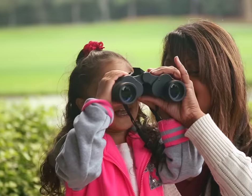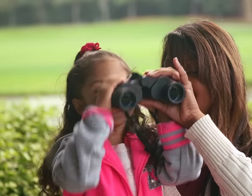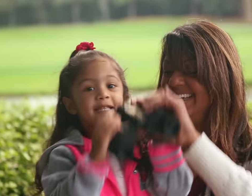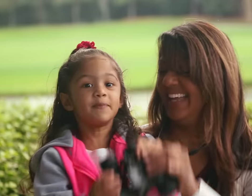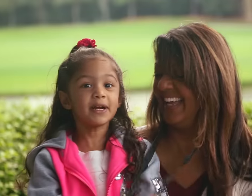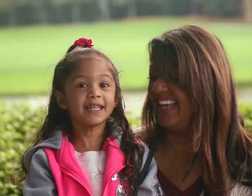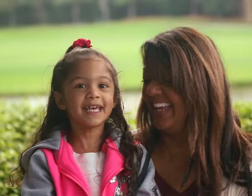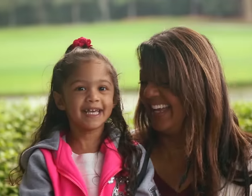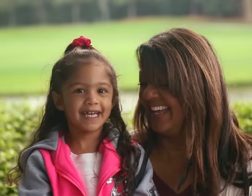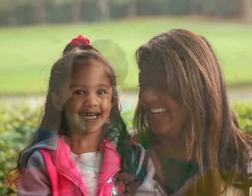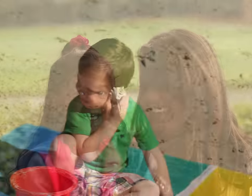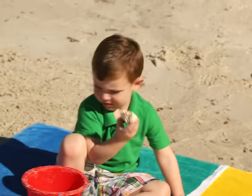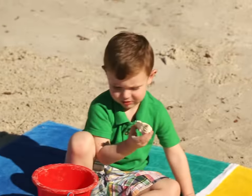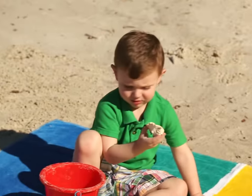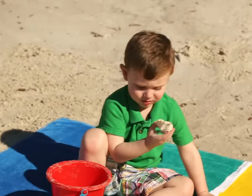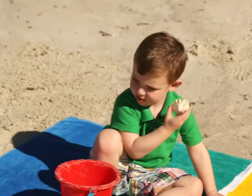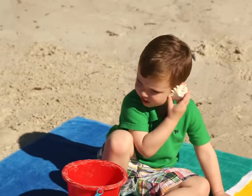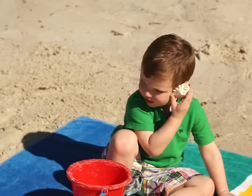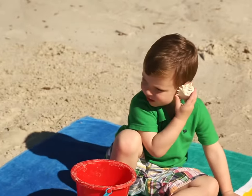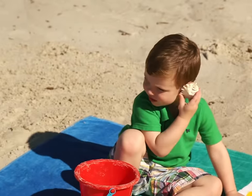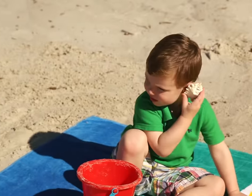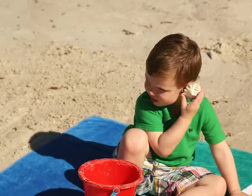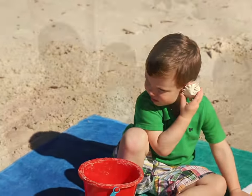question on your mind, you will find the world is wonderful.